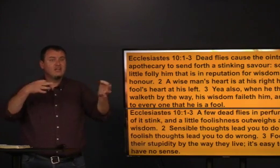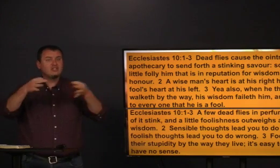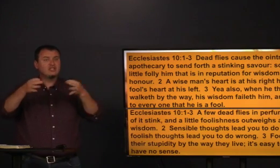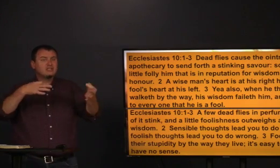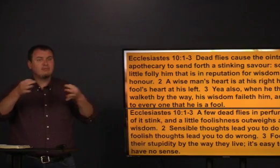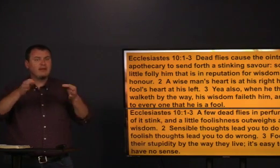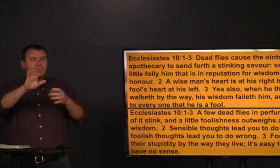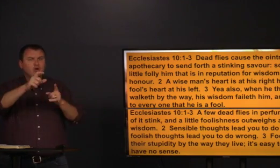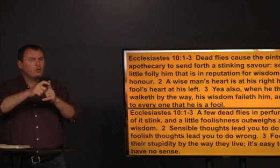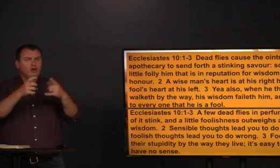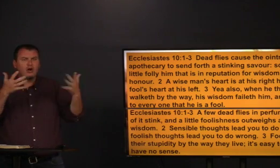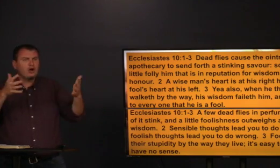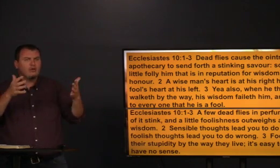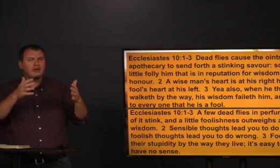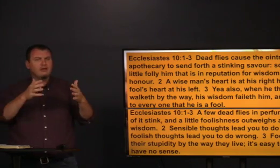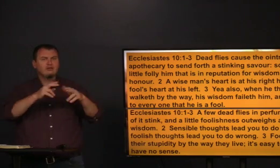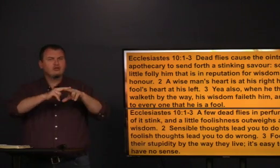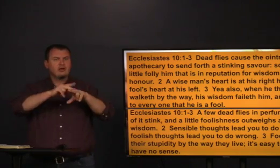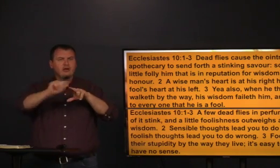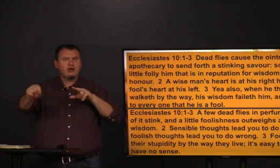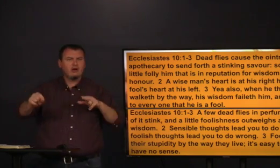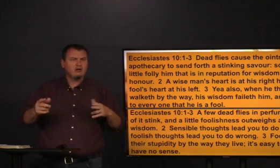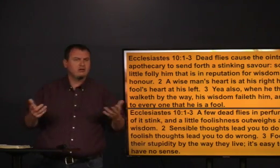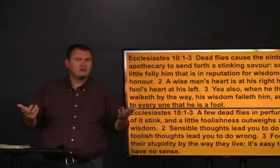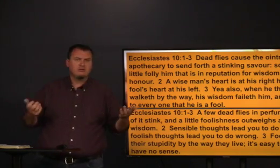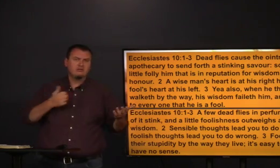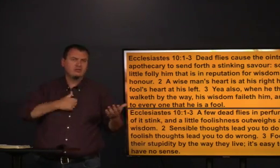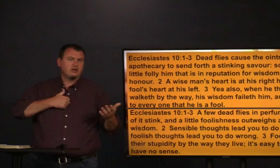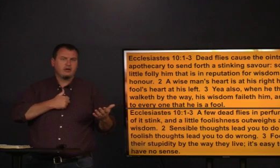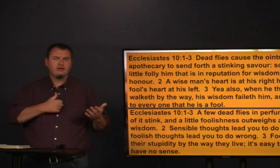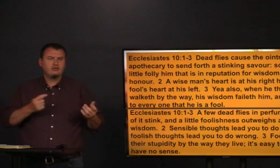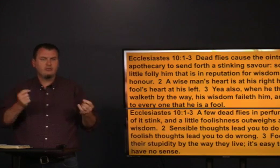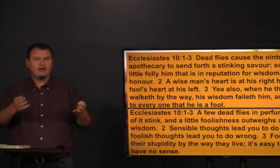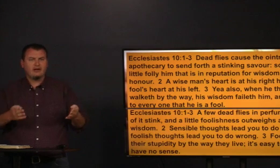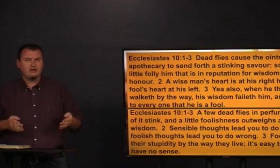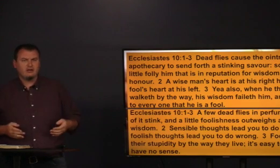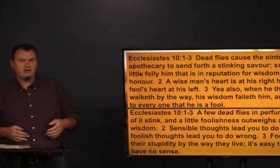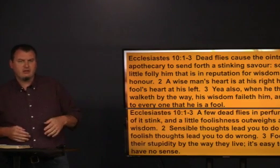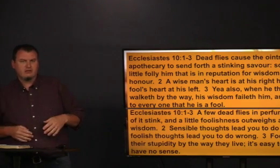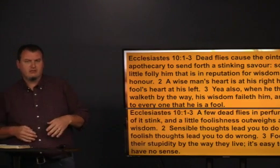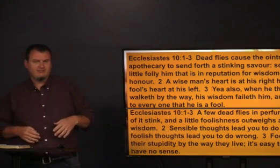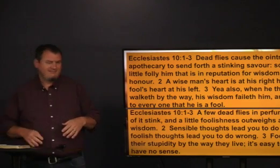Finished explaining your work already, trained on. Too bad.